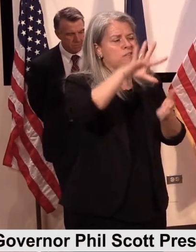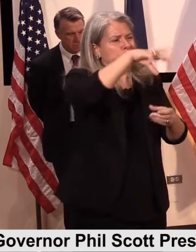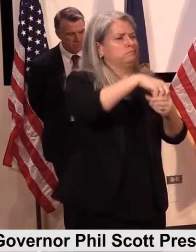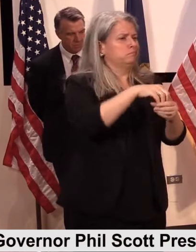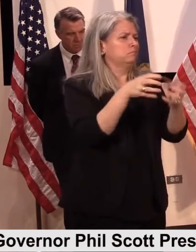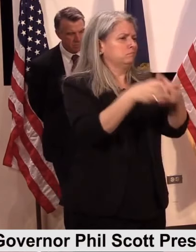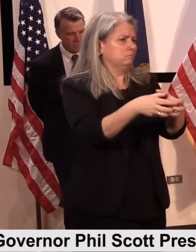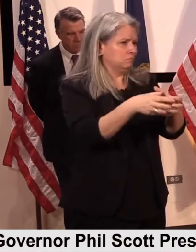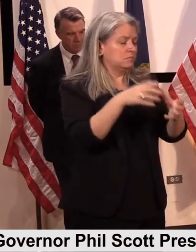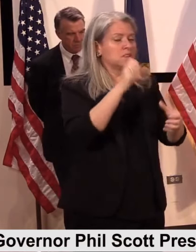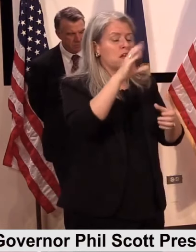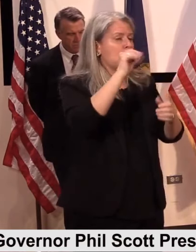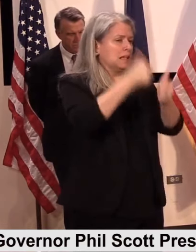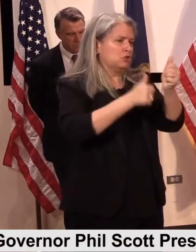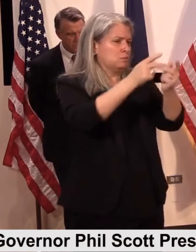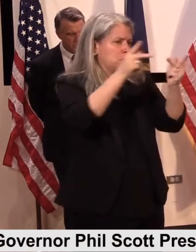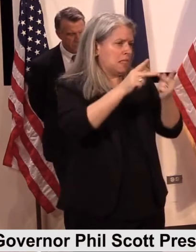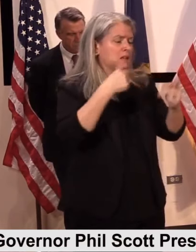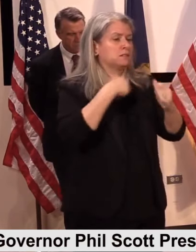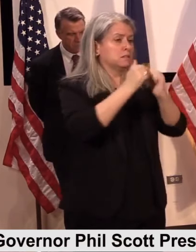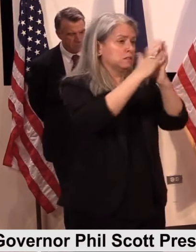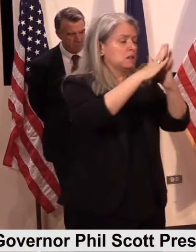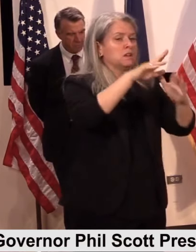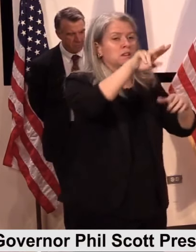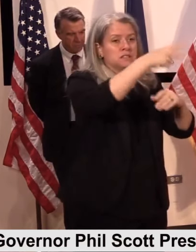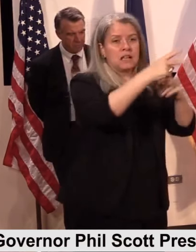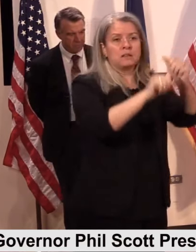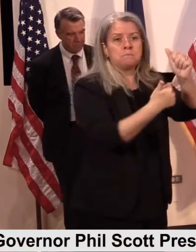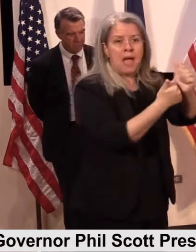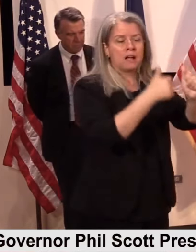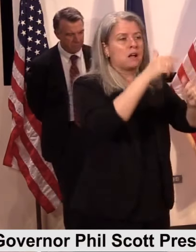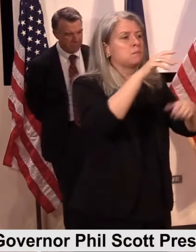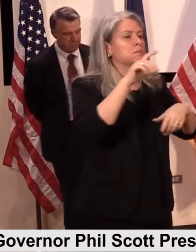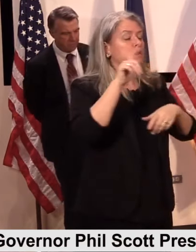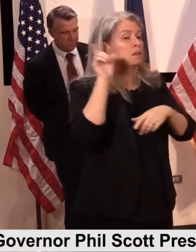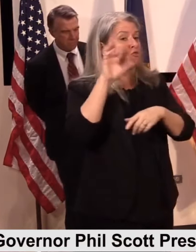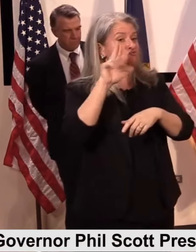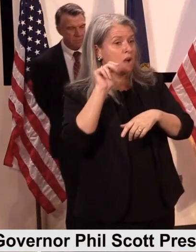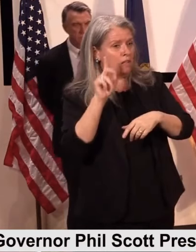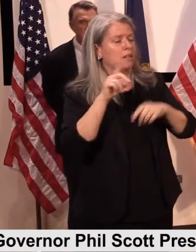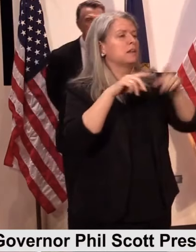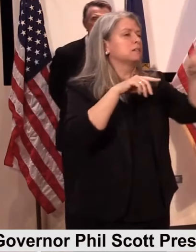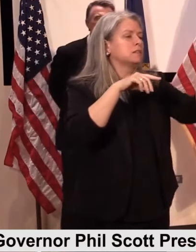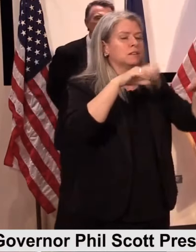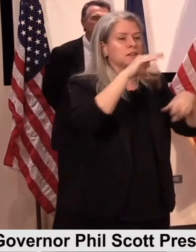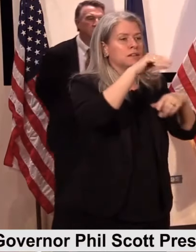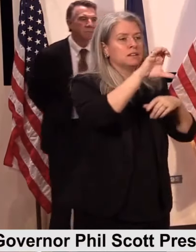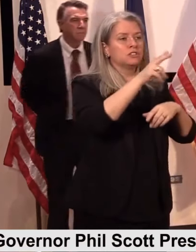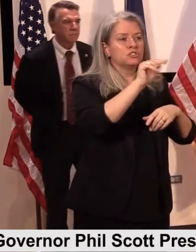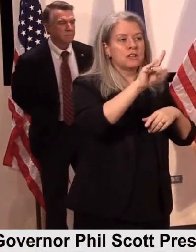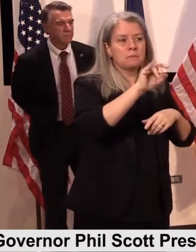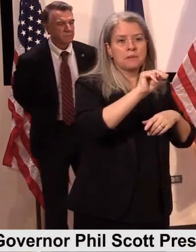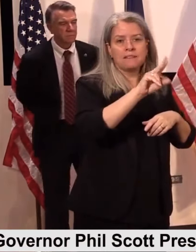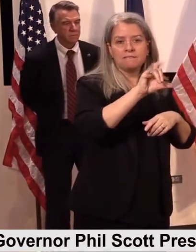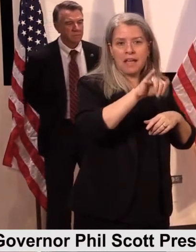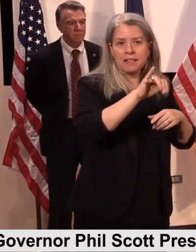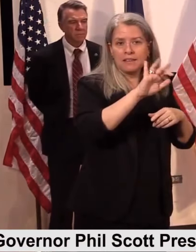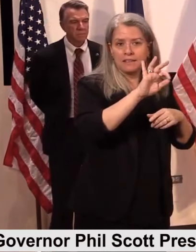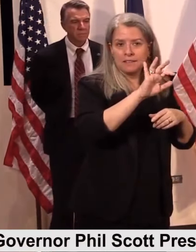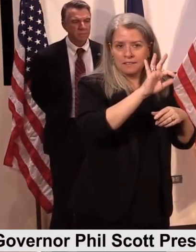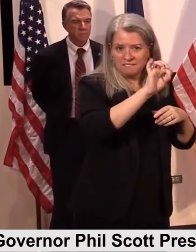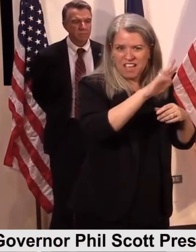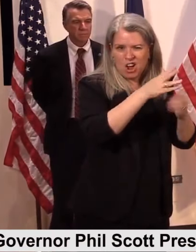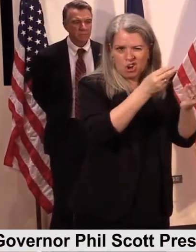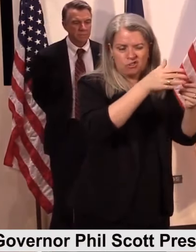will say that we are always on the lookout for nursing and medical care people